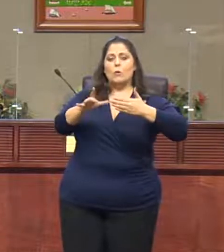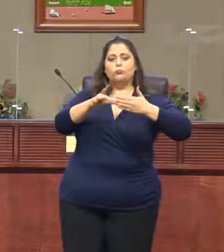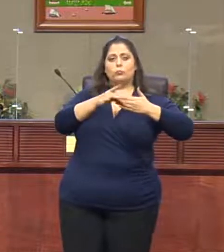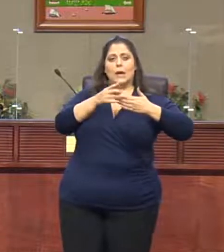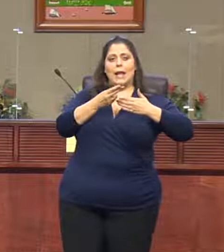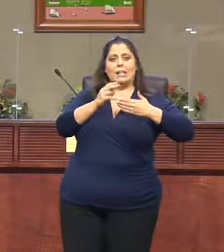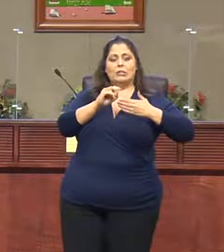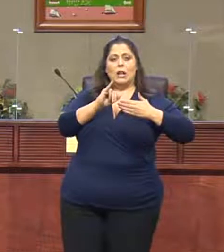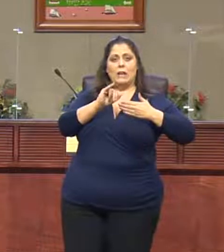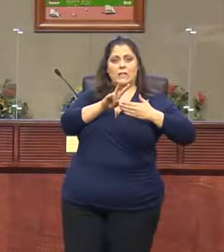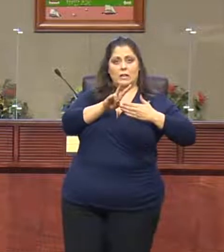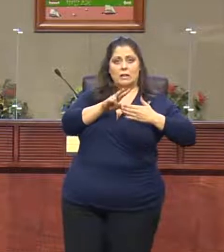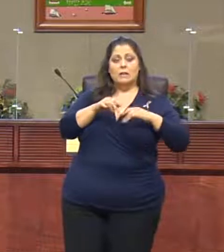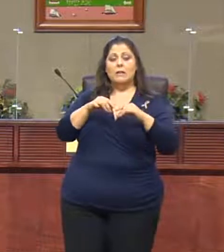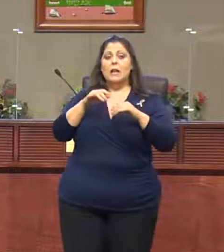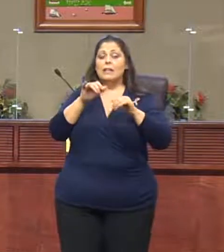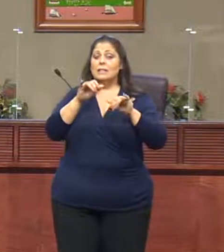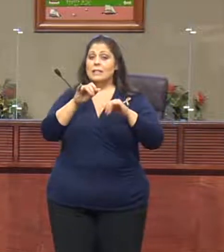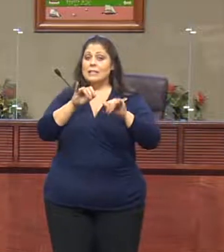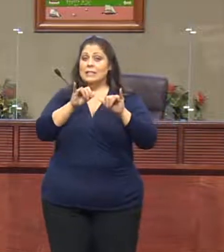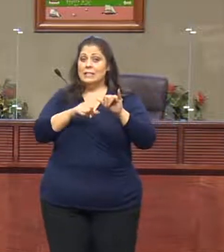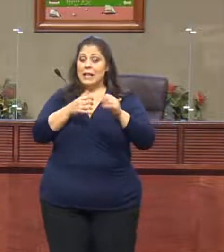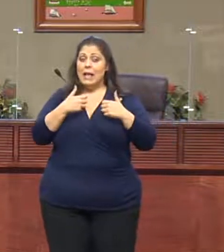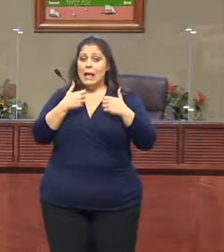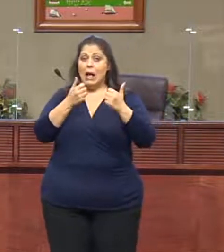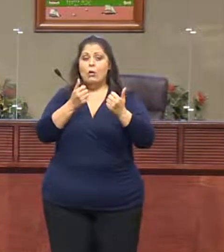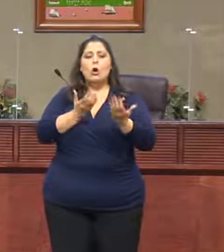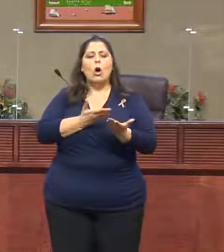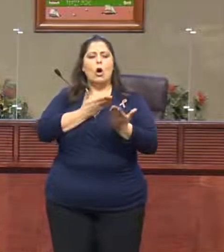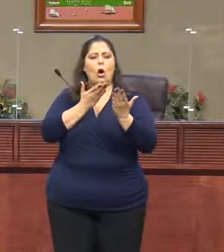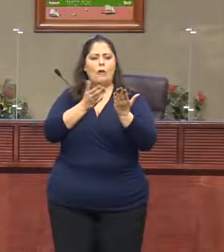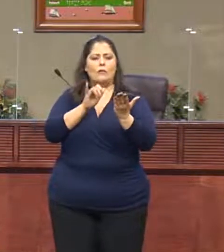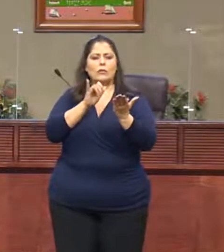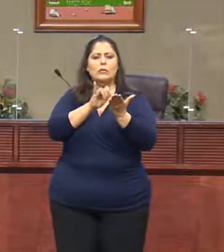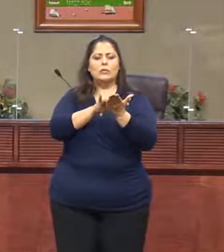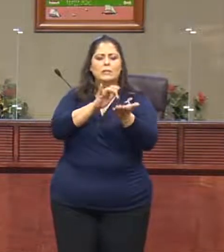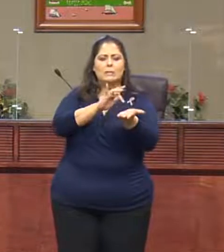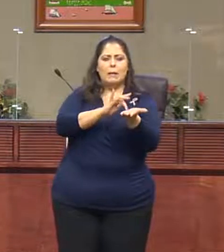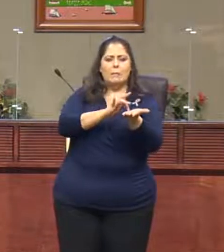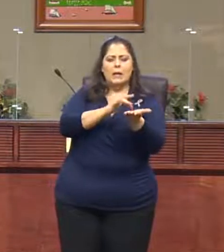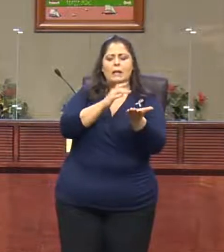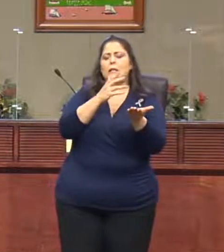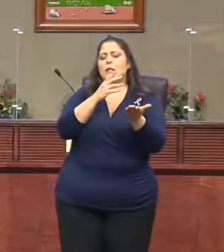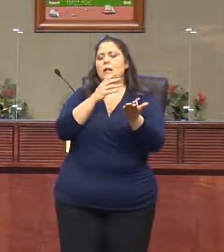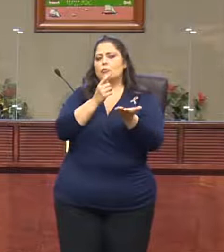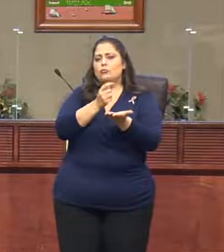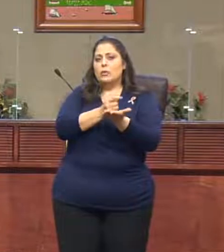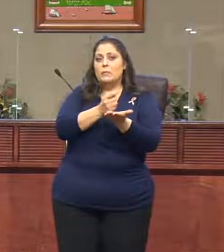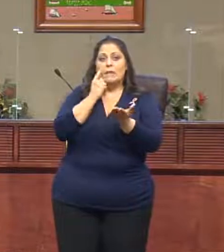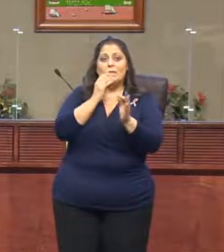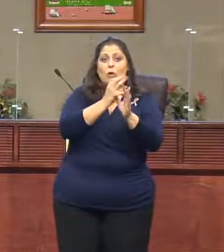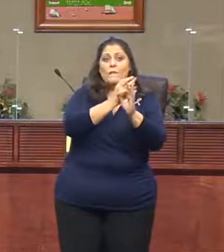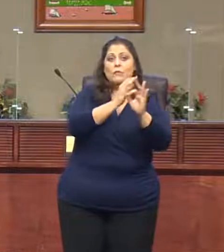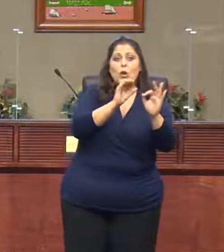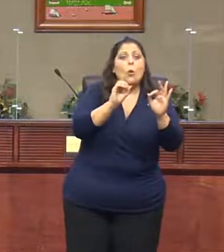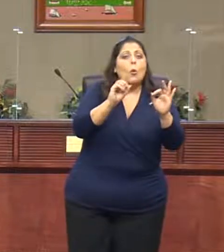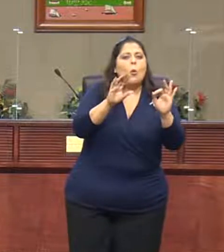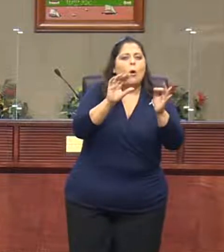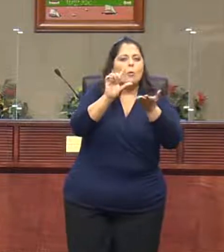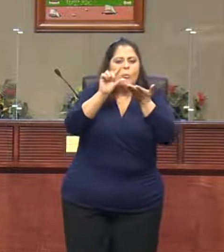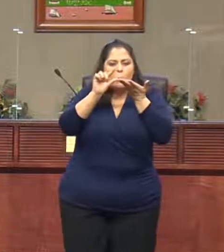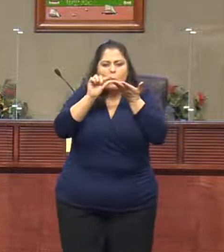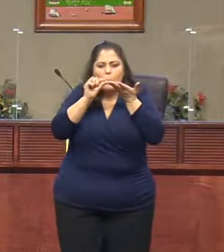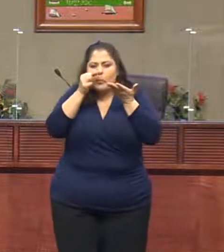and the State Health Department offers that pill and treatment for free or basically nothing.